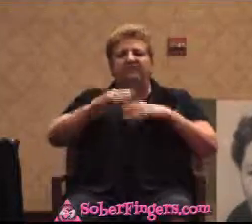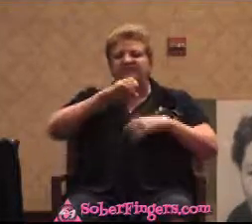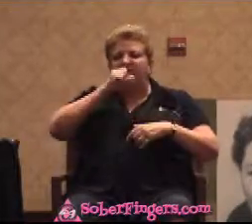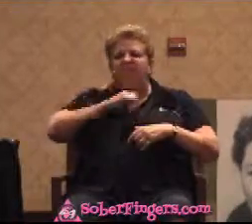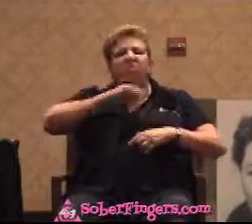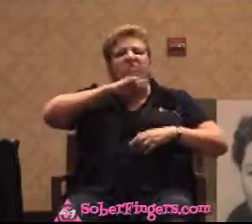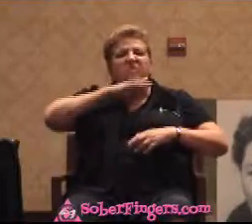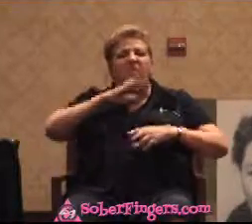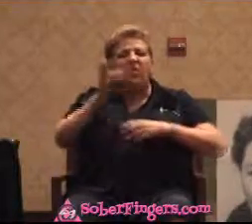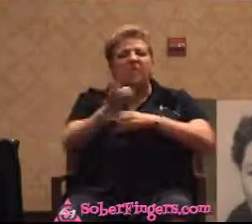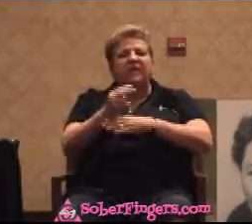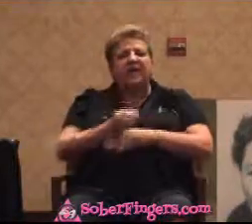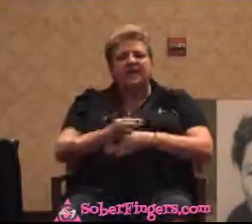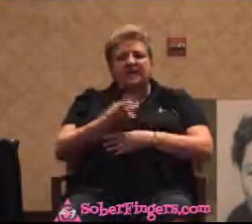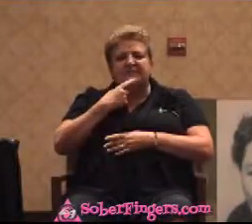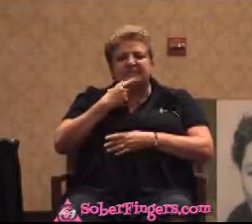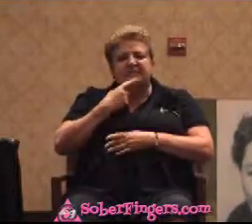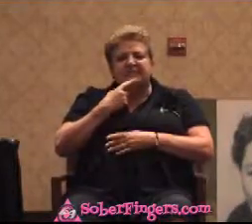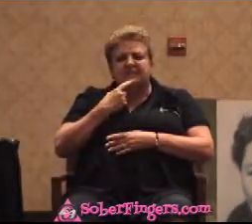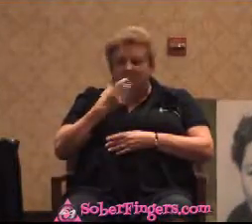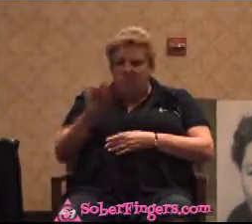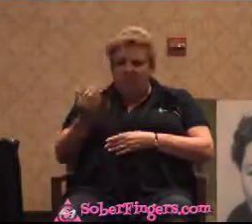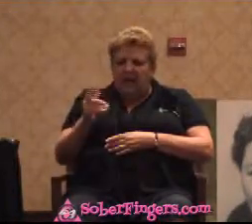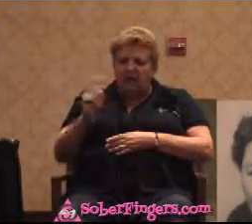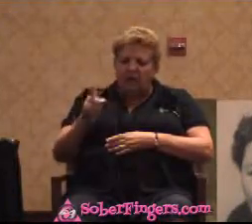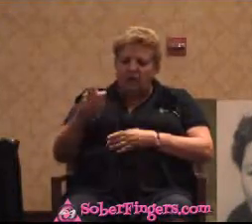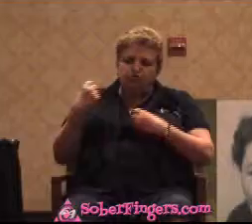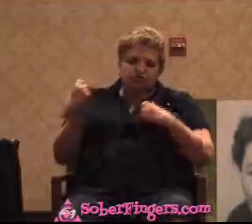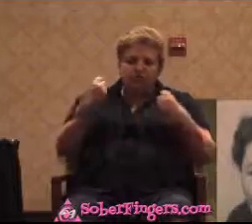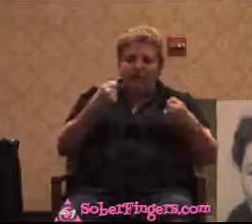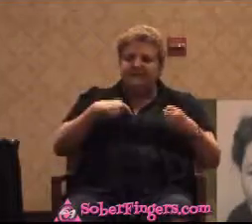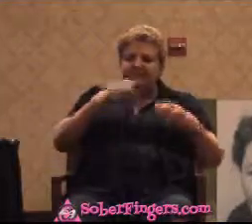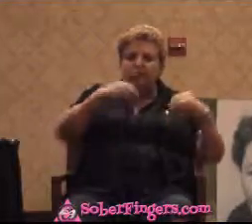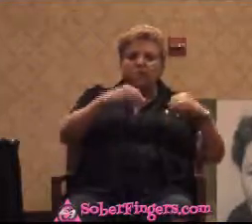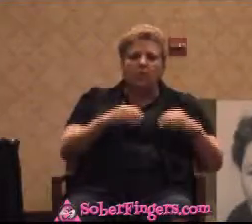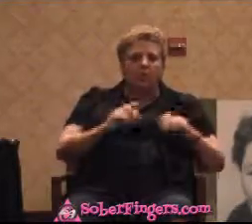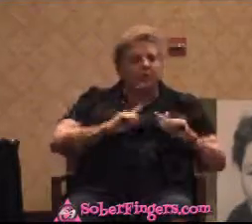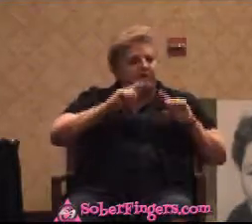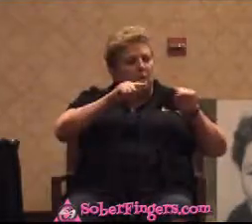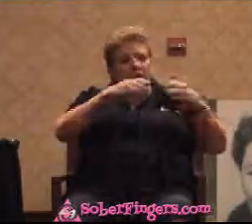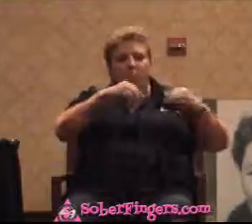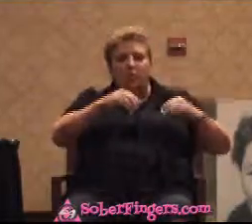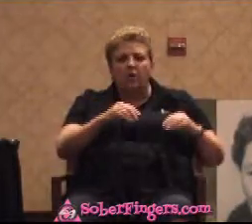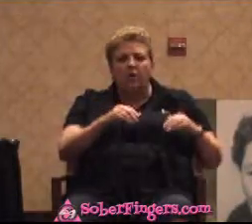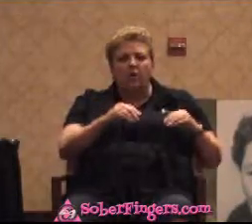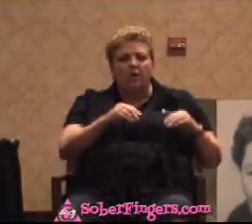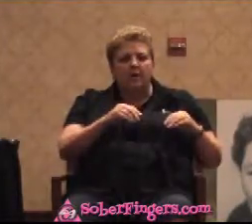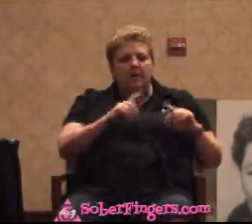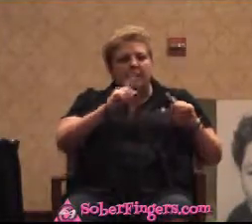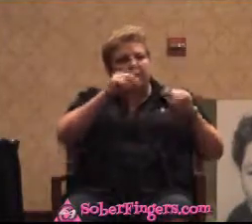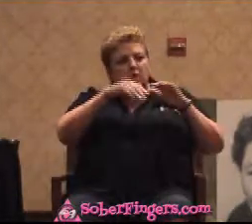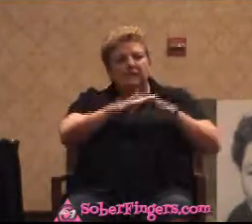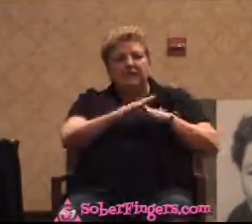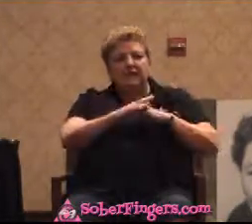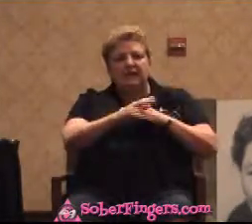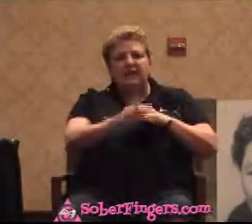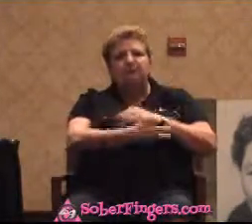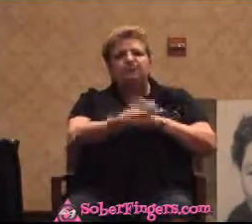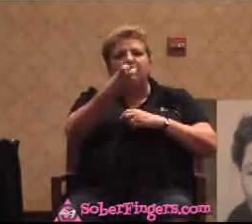he needs me to drive him to the store. And I drive him to the store, and when I drive him to the store, he goes in and he robs the place.